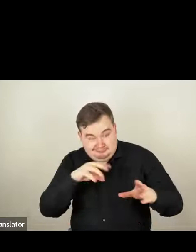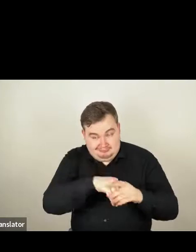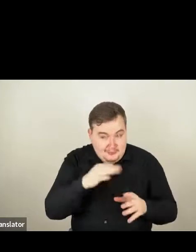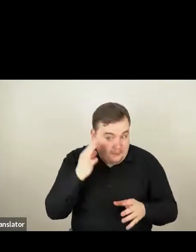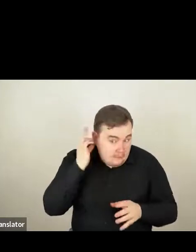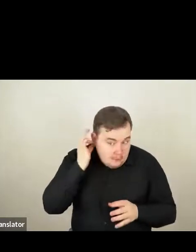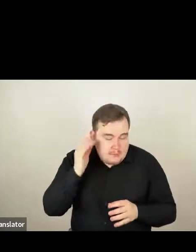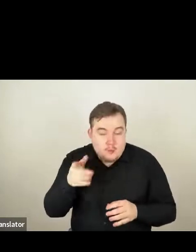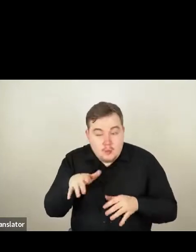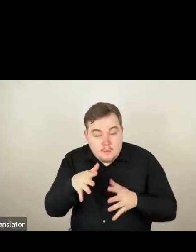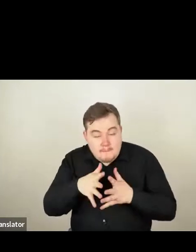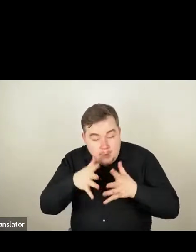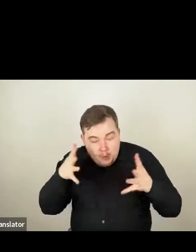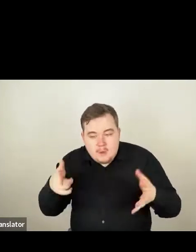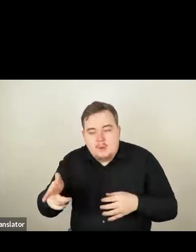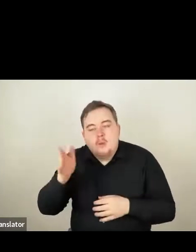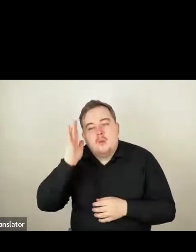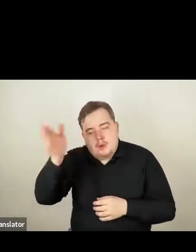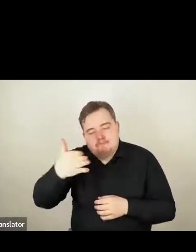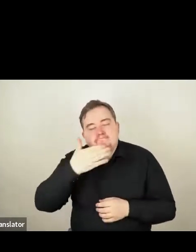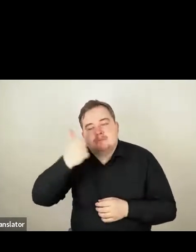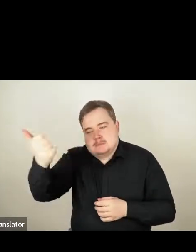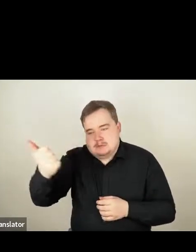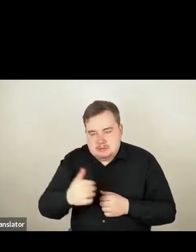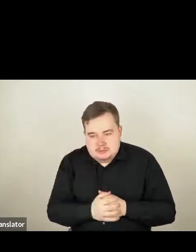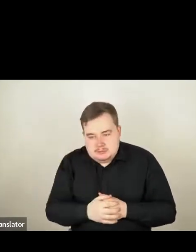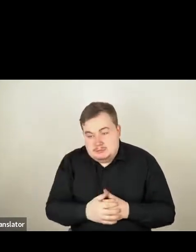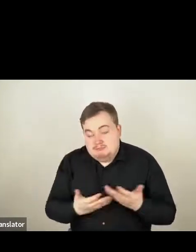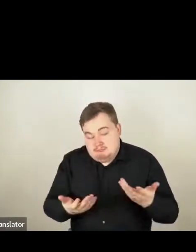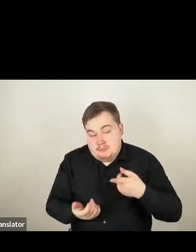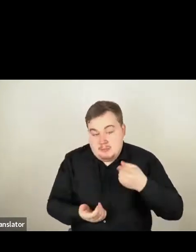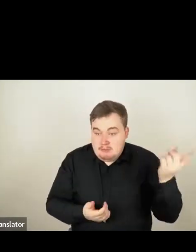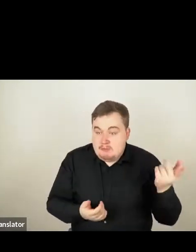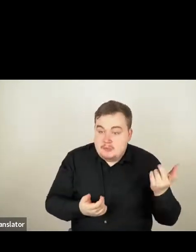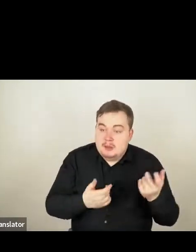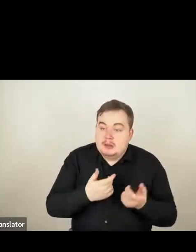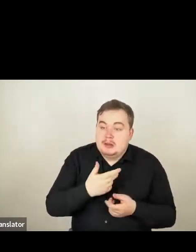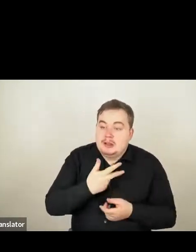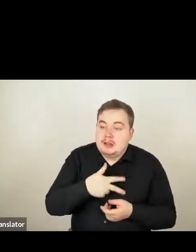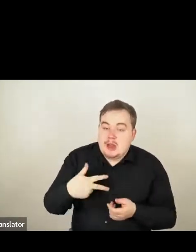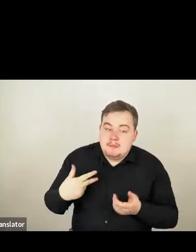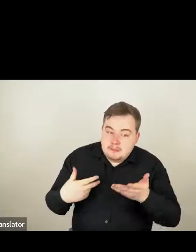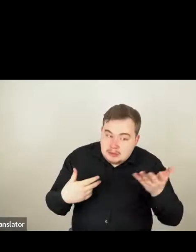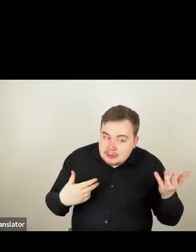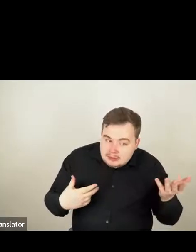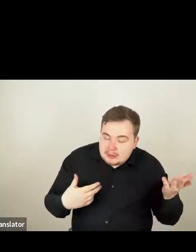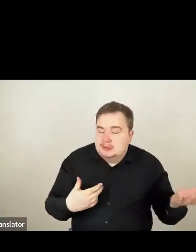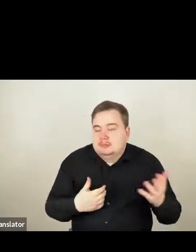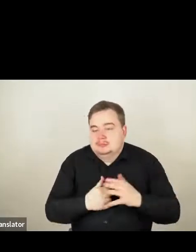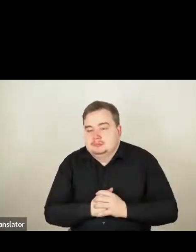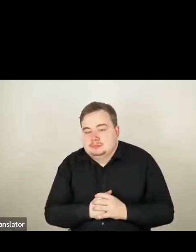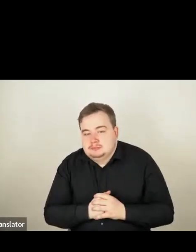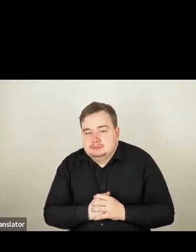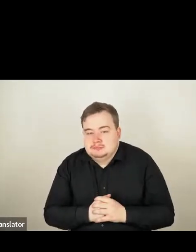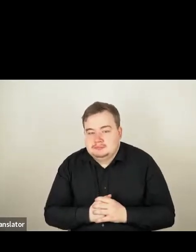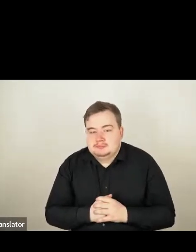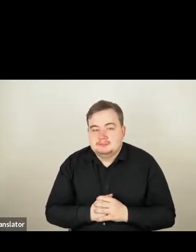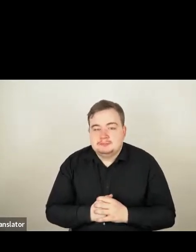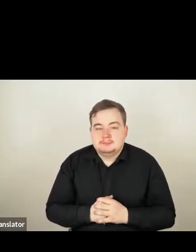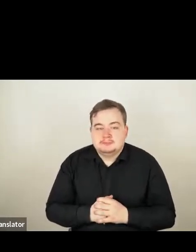involved? Can others learn from that? Now, excuse me, once an audit or an assessment's